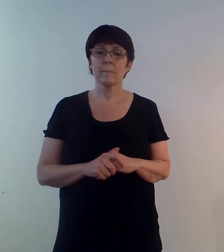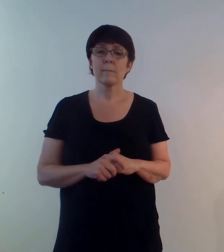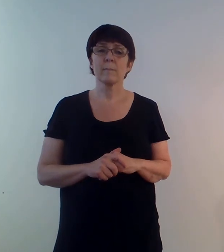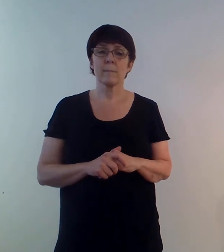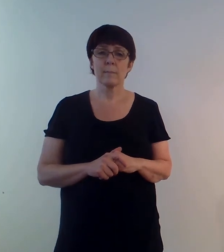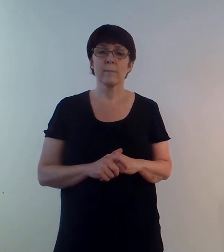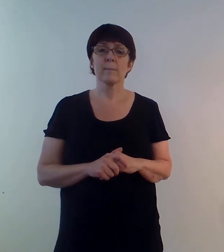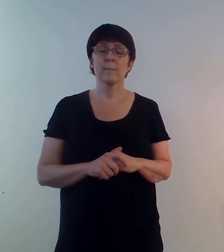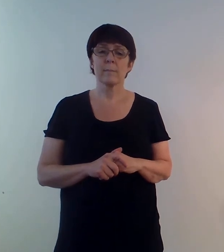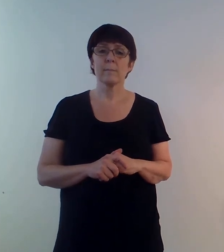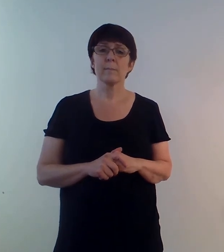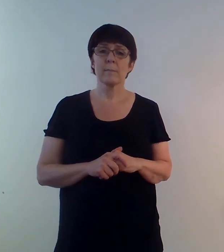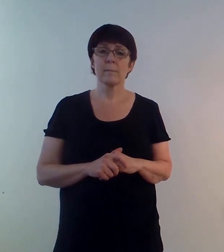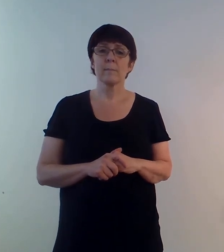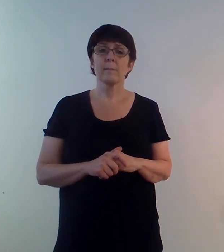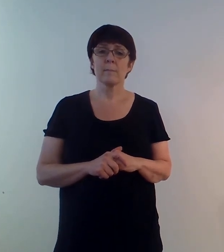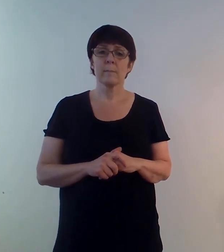Really squeeze when you get to this side.